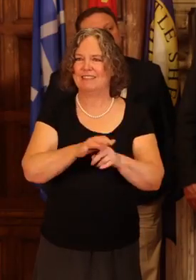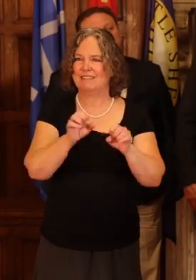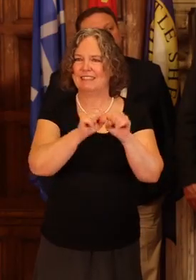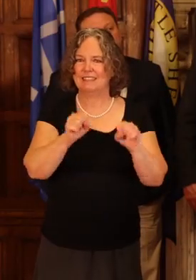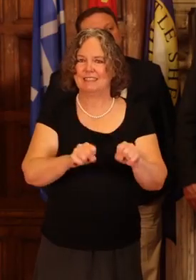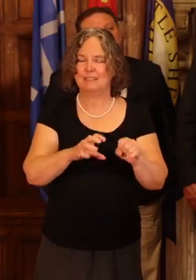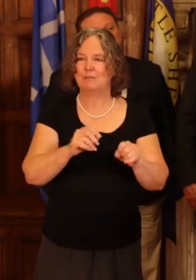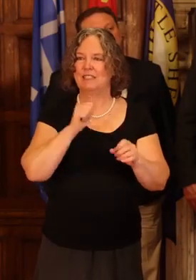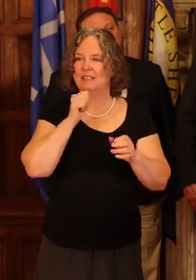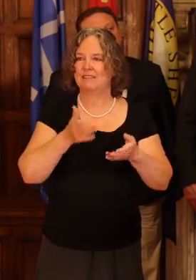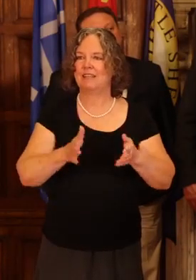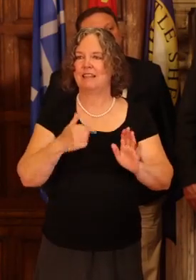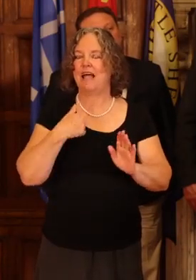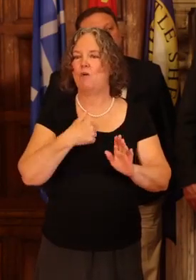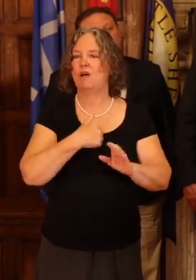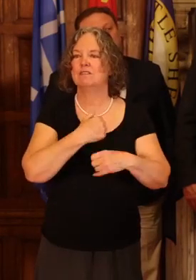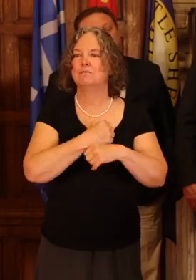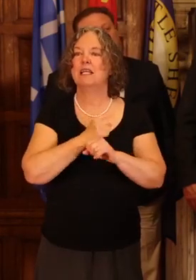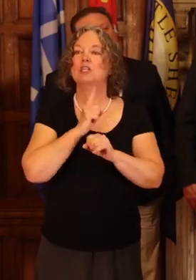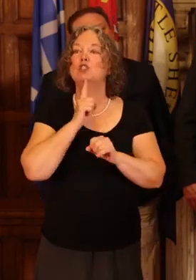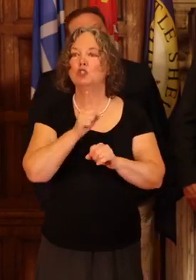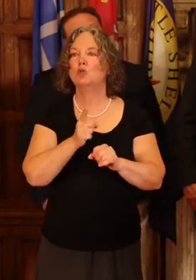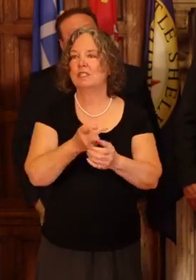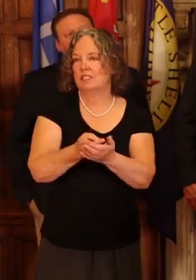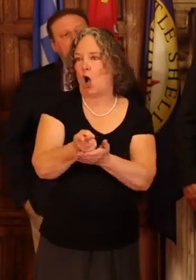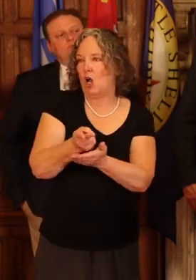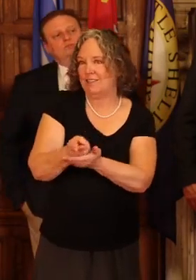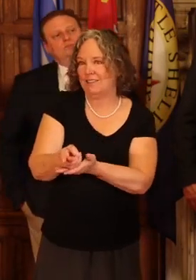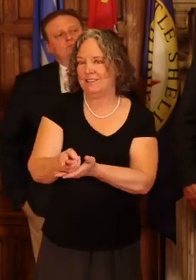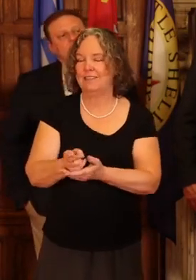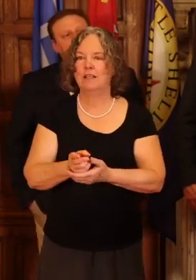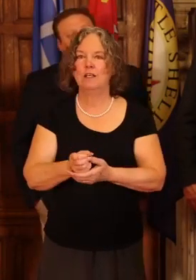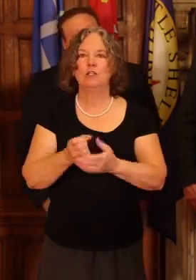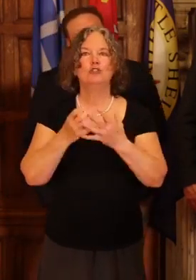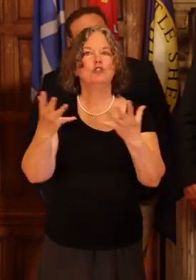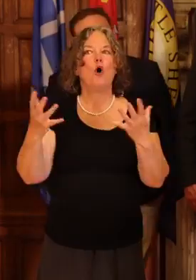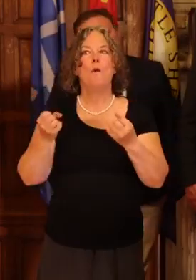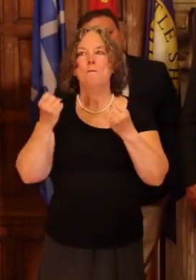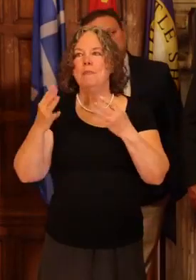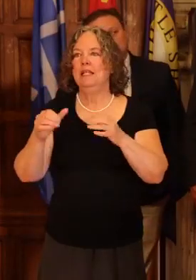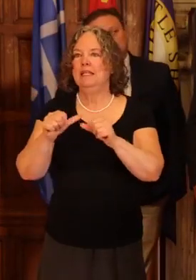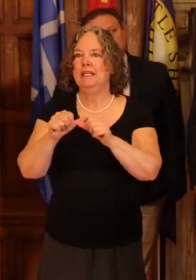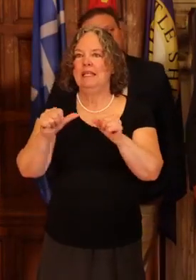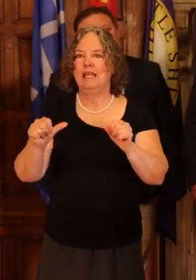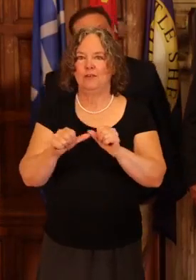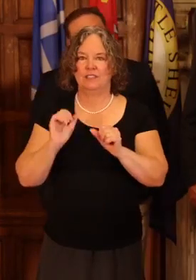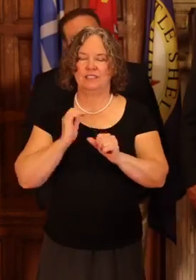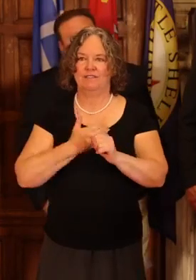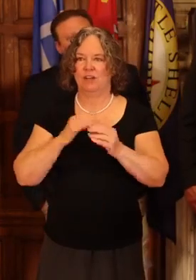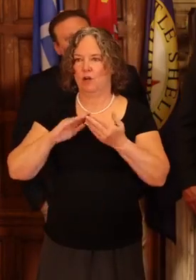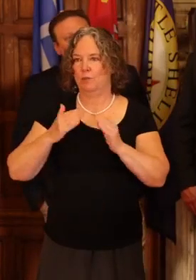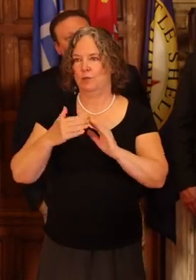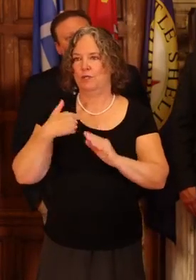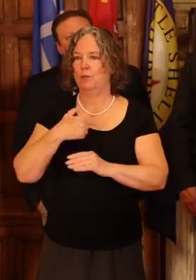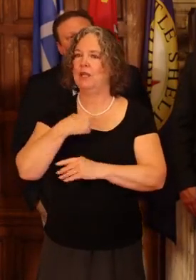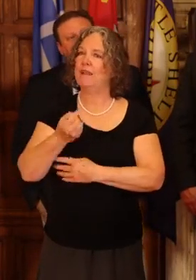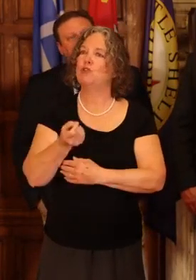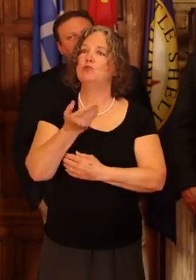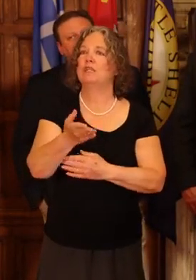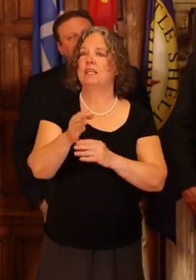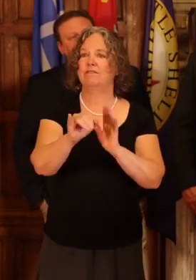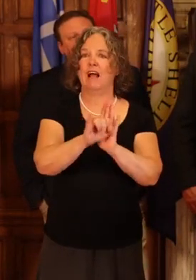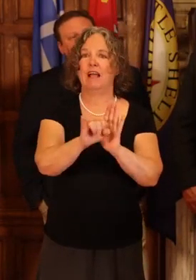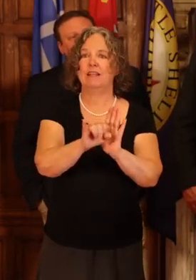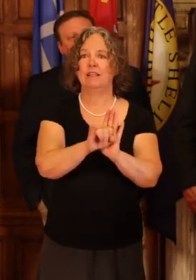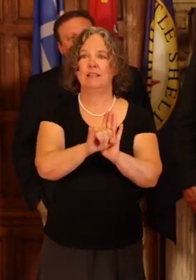doesn't allow us to ensure integrity. And there are so many areas of our communities where we have to provide an ID. It just makes